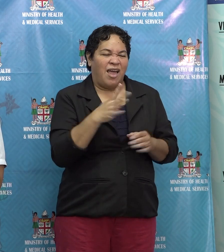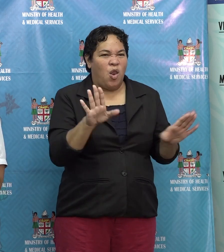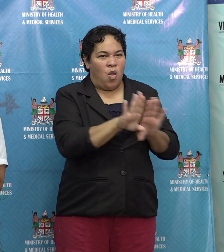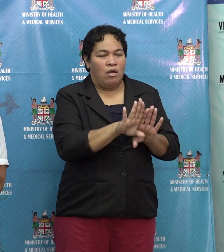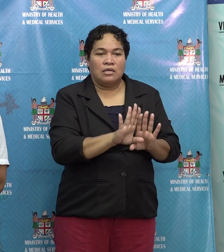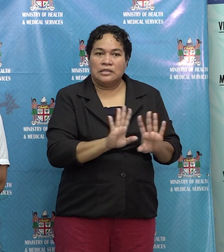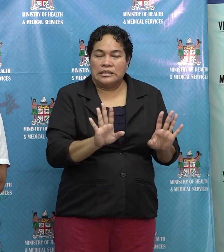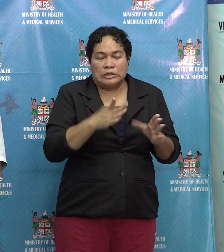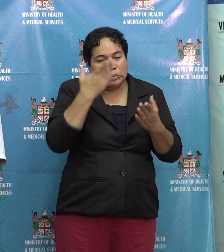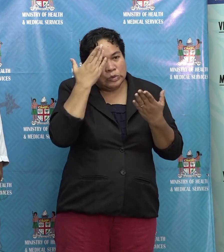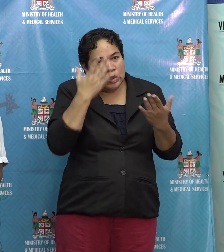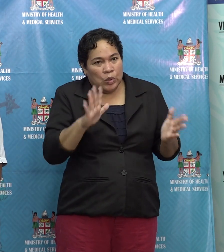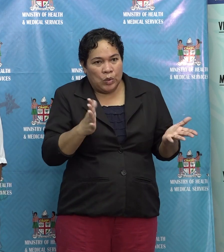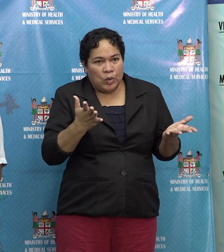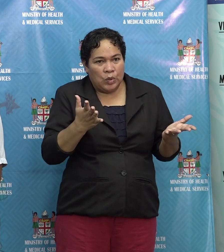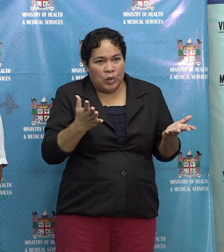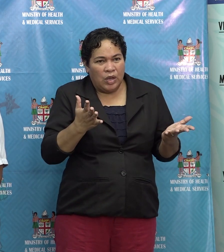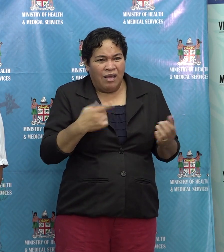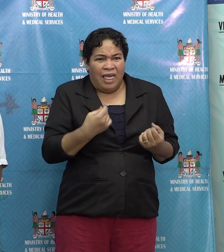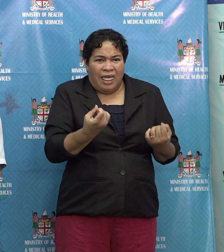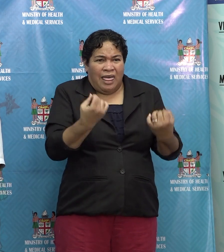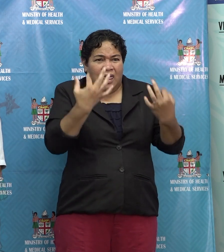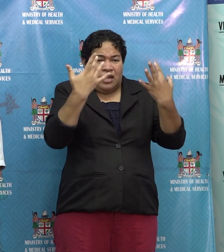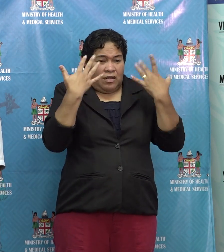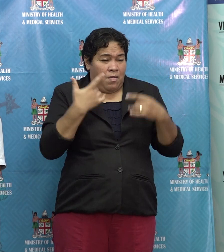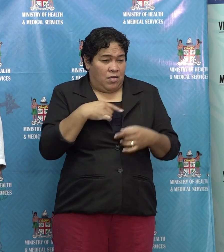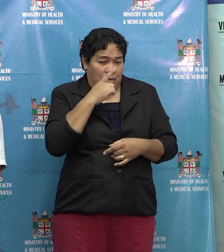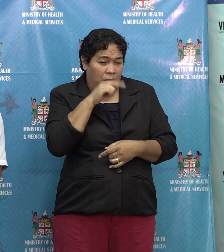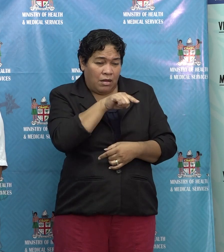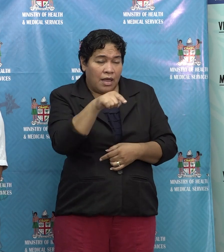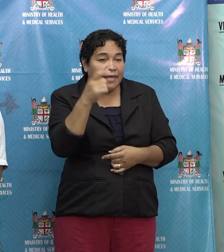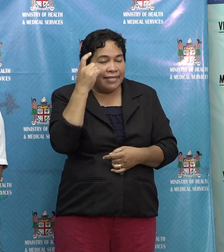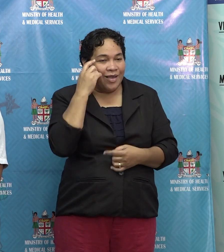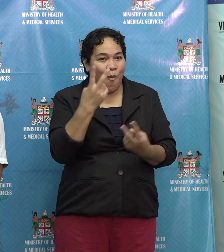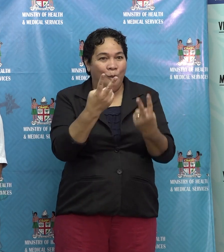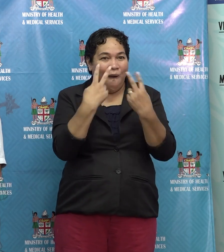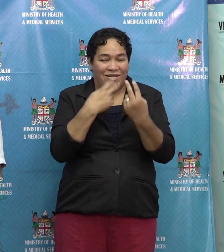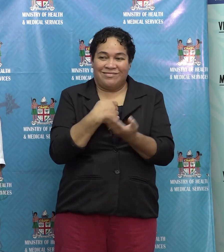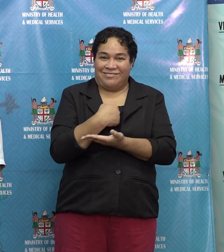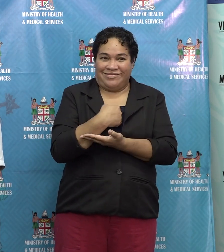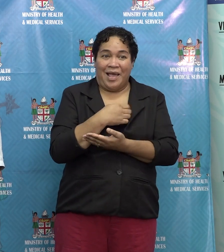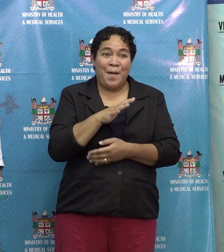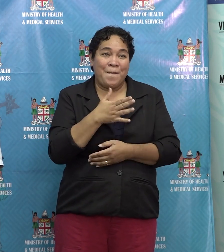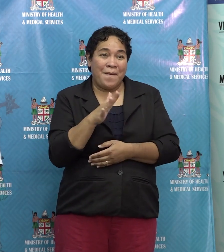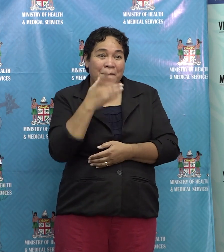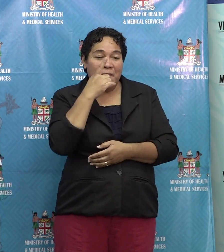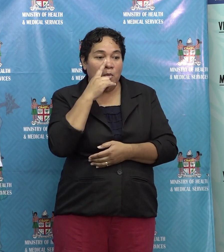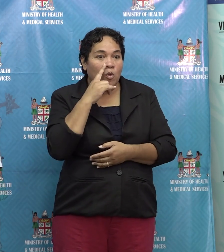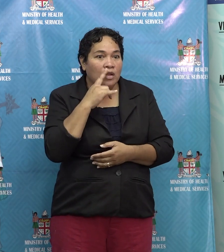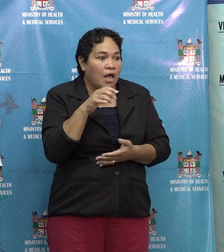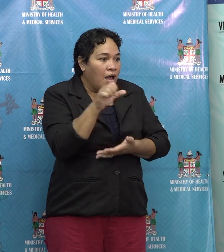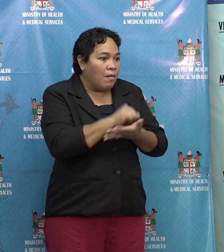And it behoves all of us. If people are thinking while they're watching this, they would probably start stocking up